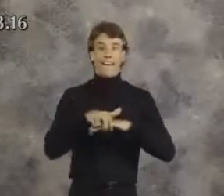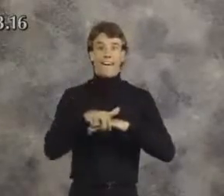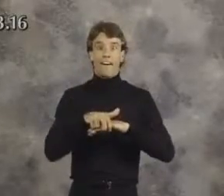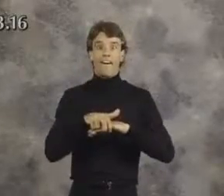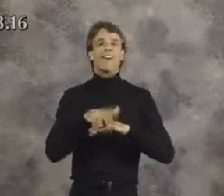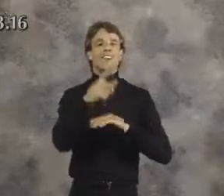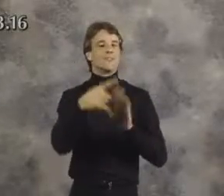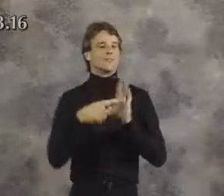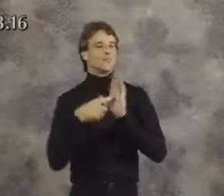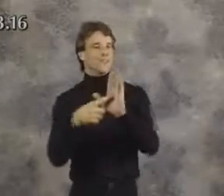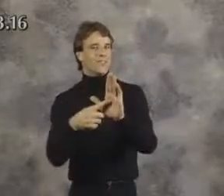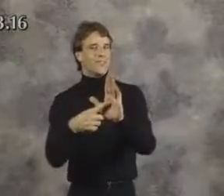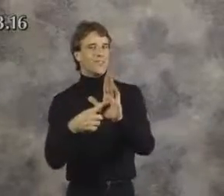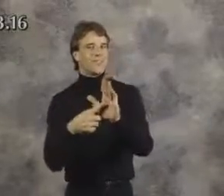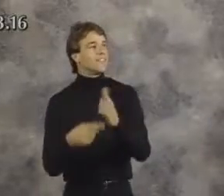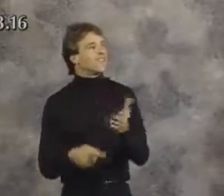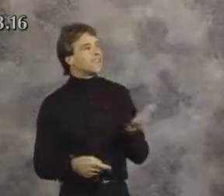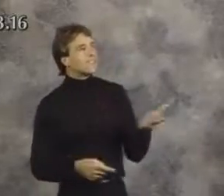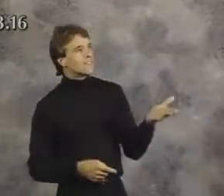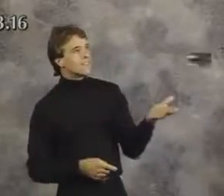phone call and ran to sit down to chat? Watch.